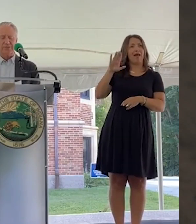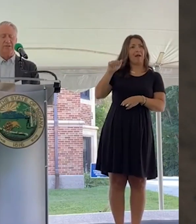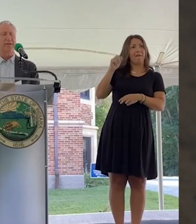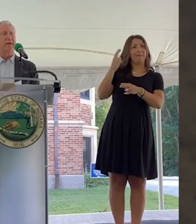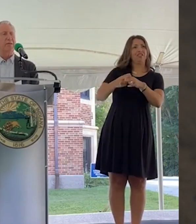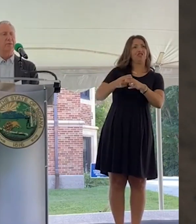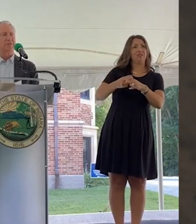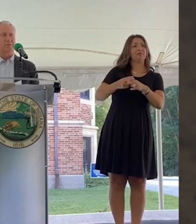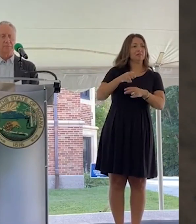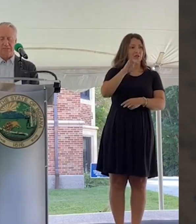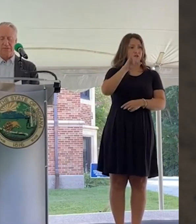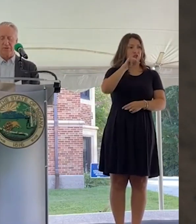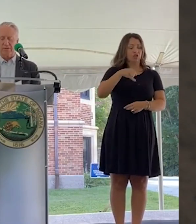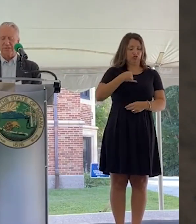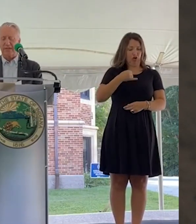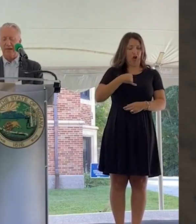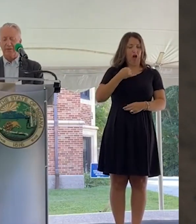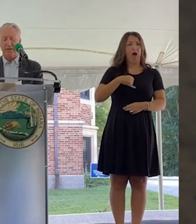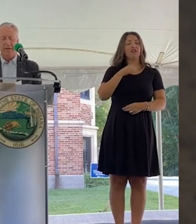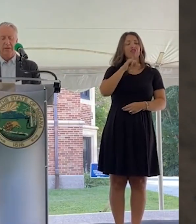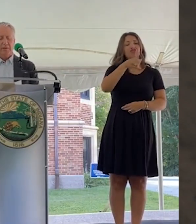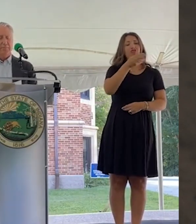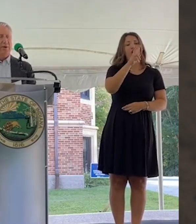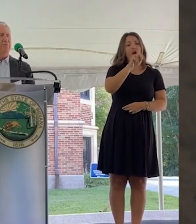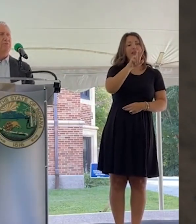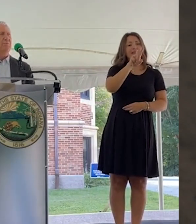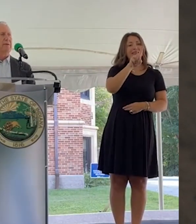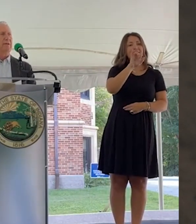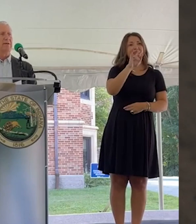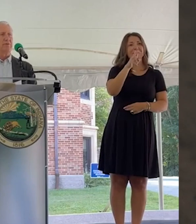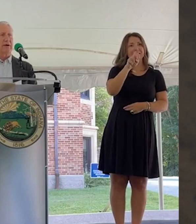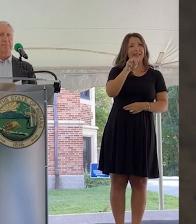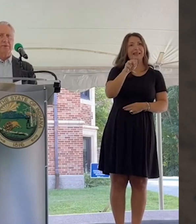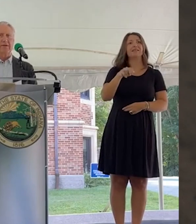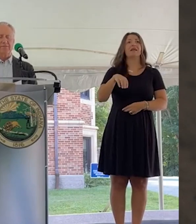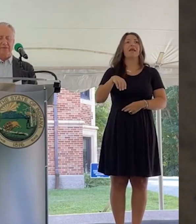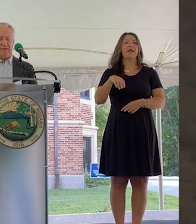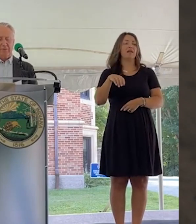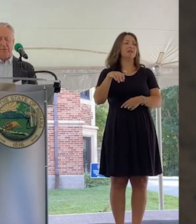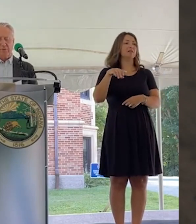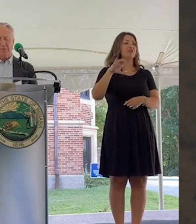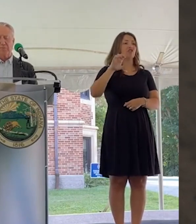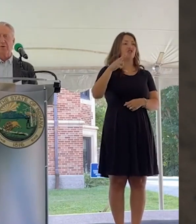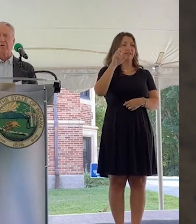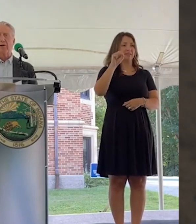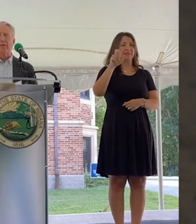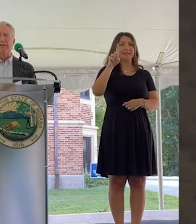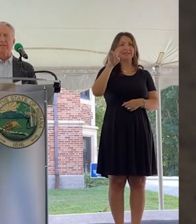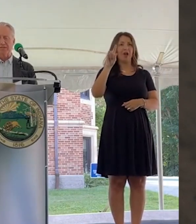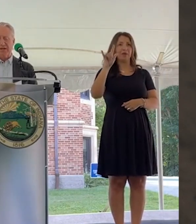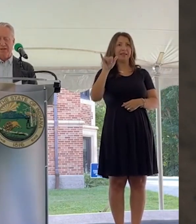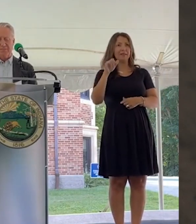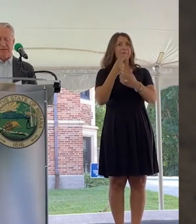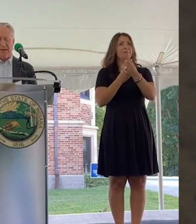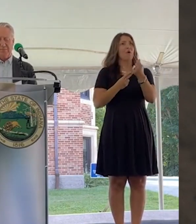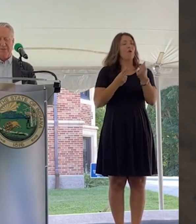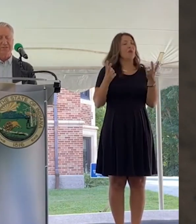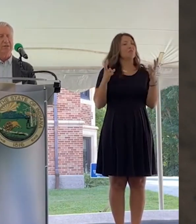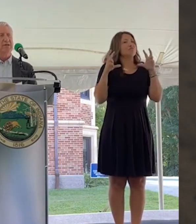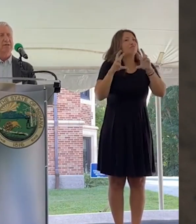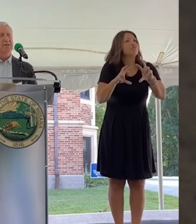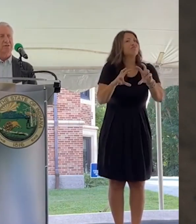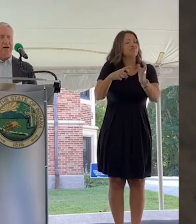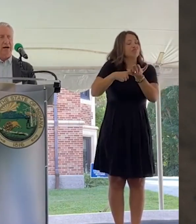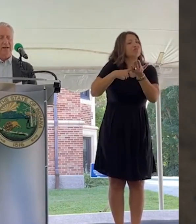John Dickerson and Mr. Chris Downey, both who've been incredibly invaluable with the programming and design of the